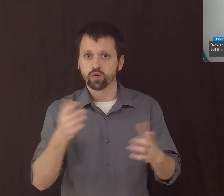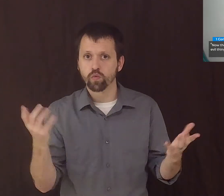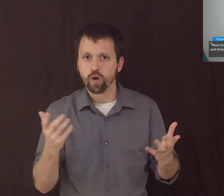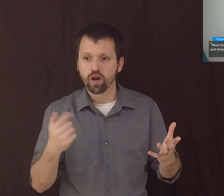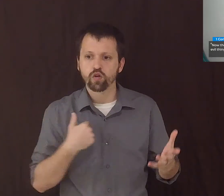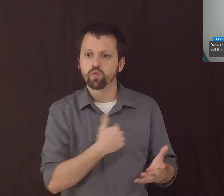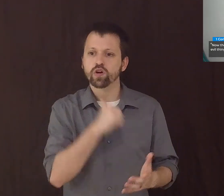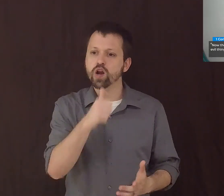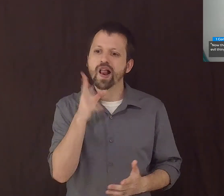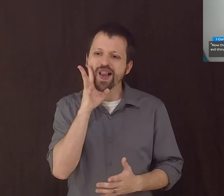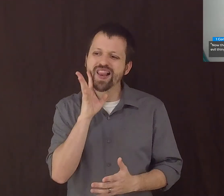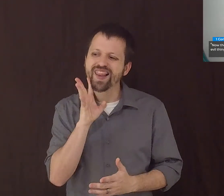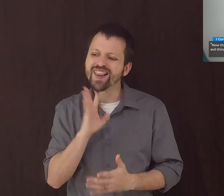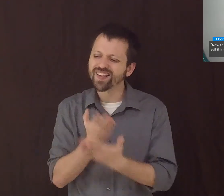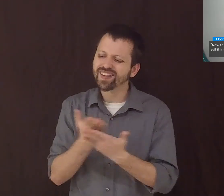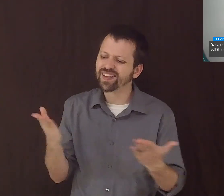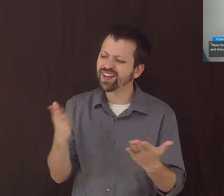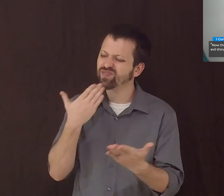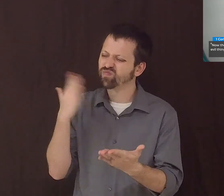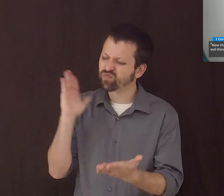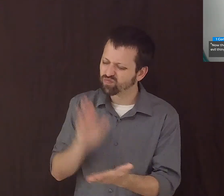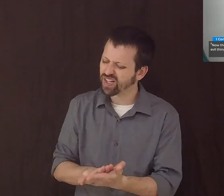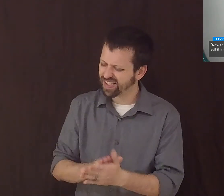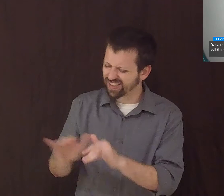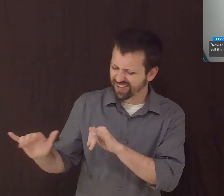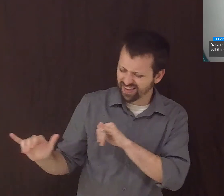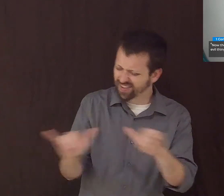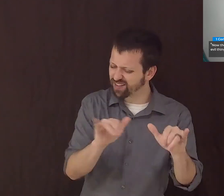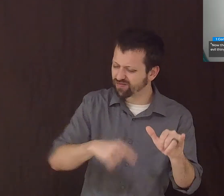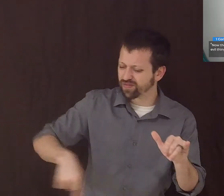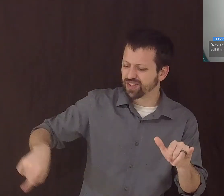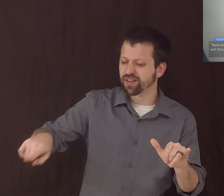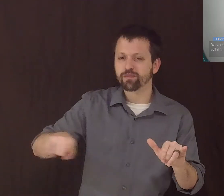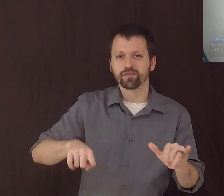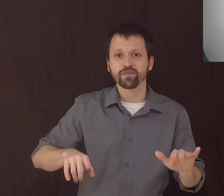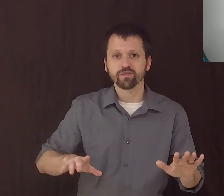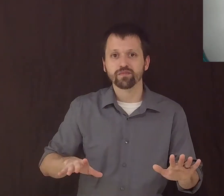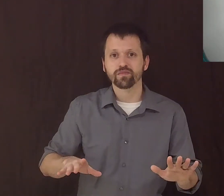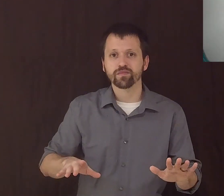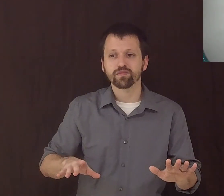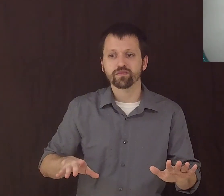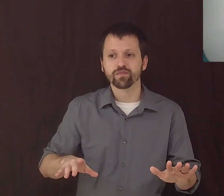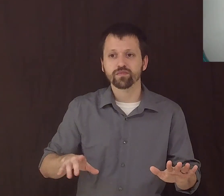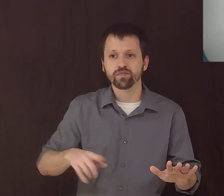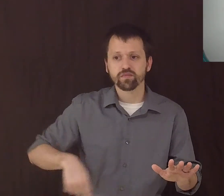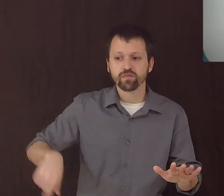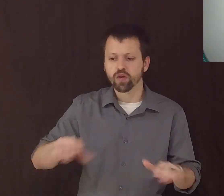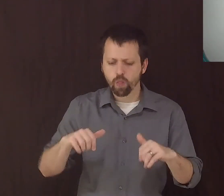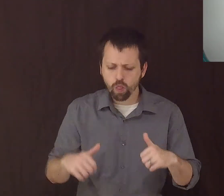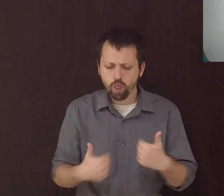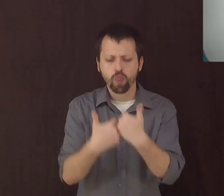should not lust after evil things as they lusted." You see, these